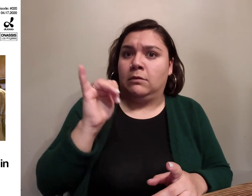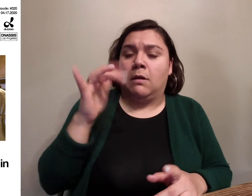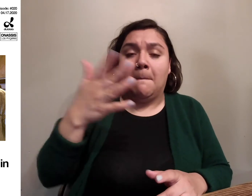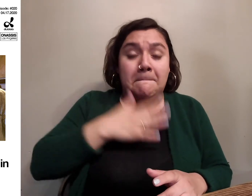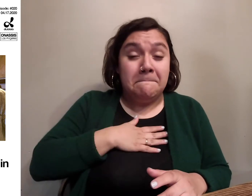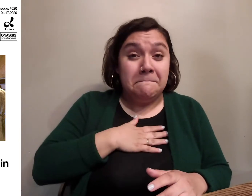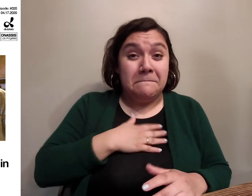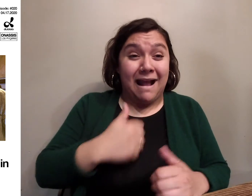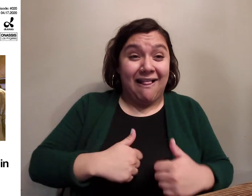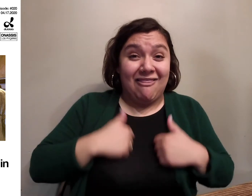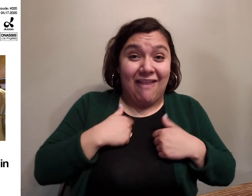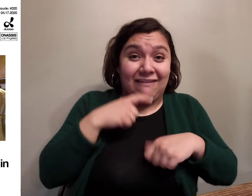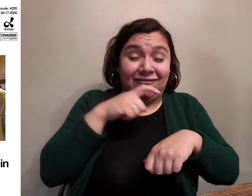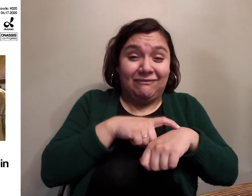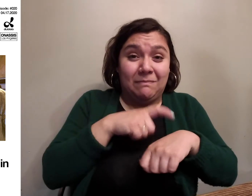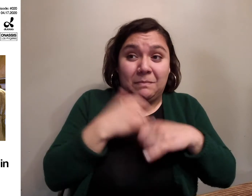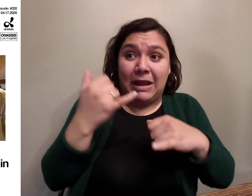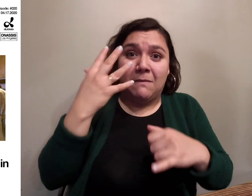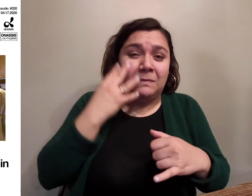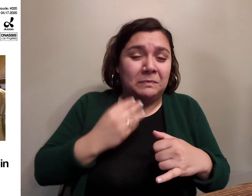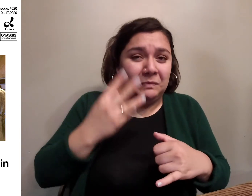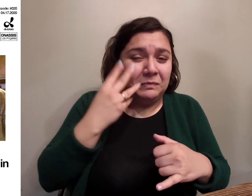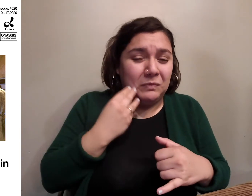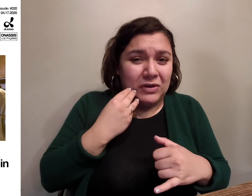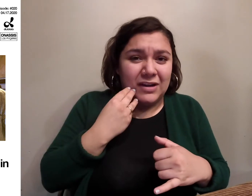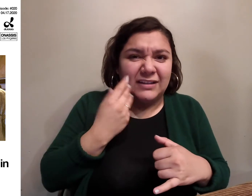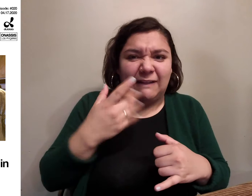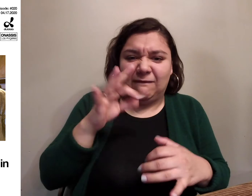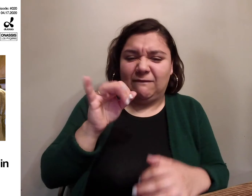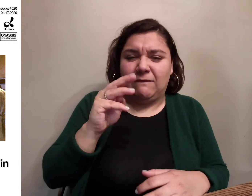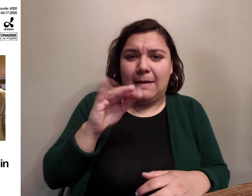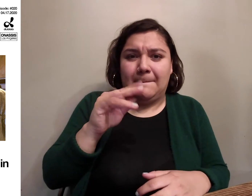in the world. How crazy is that? How crazy is that?